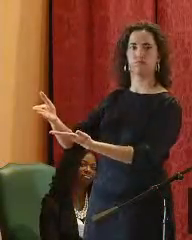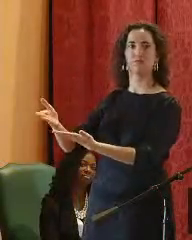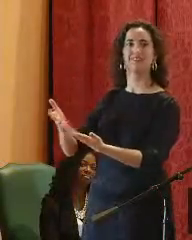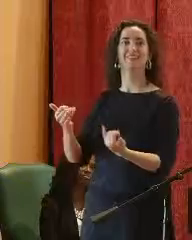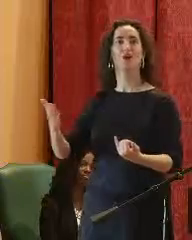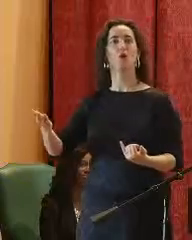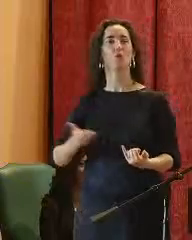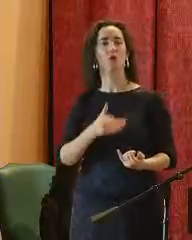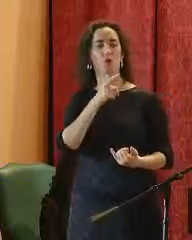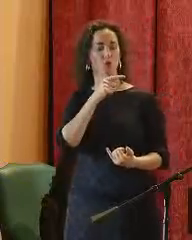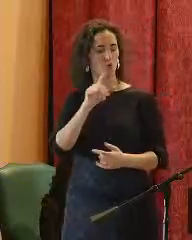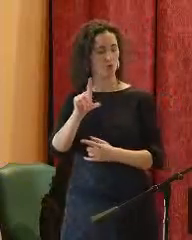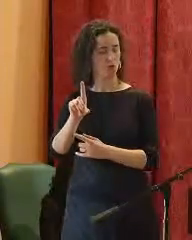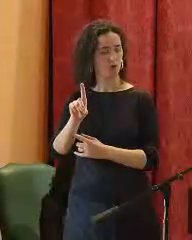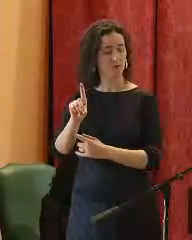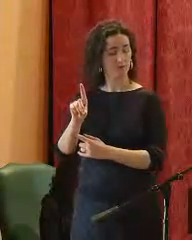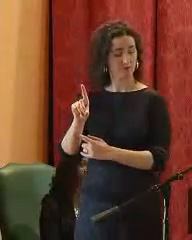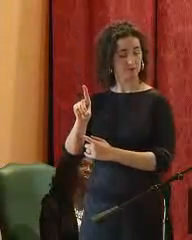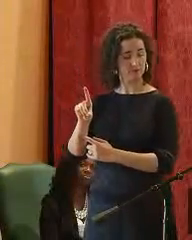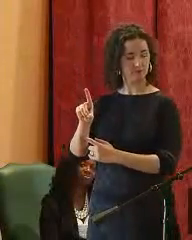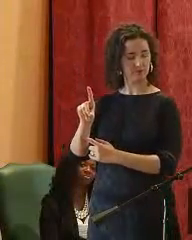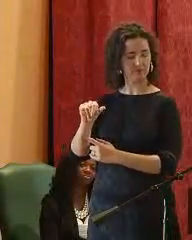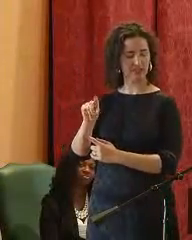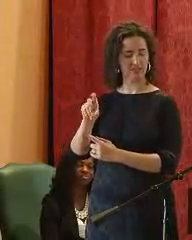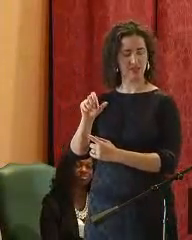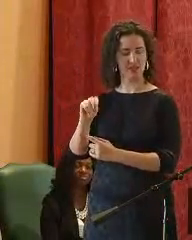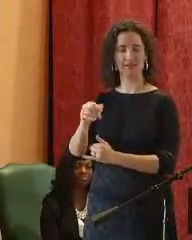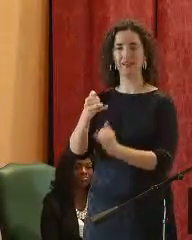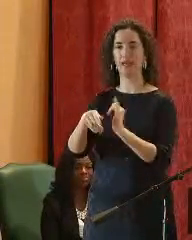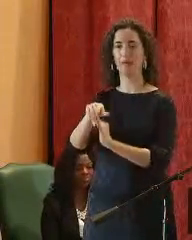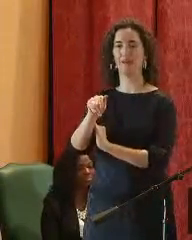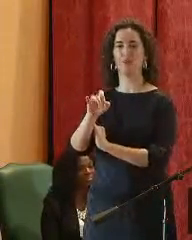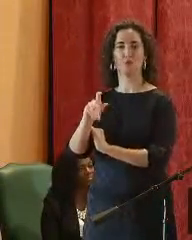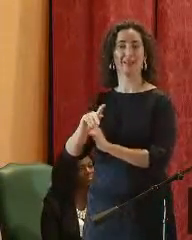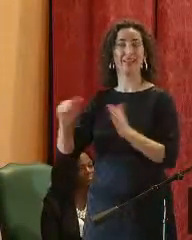welcome Dave Lynn Patrick to introduce the award recipient.